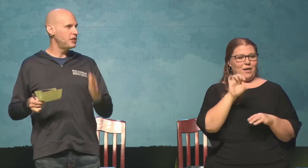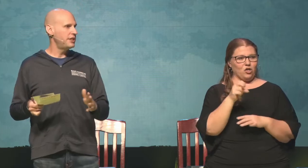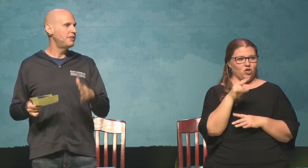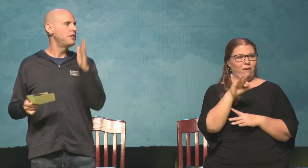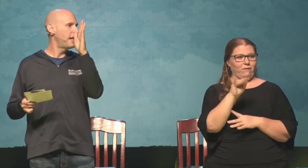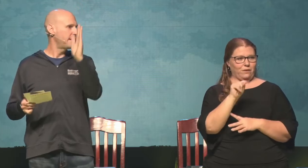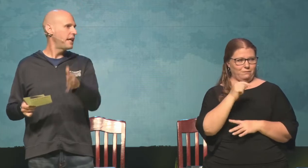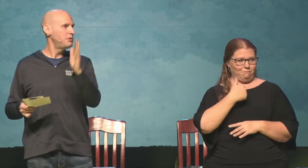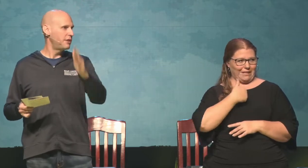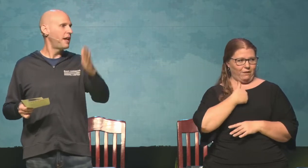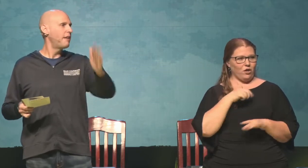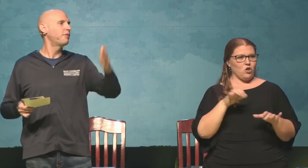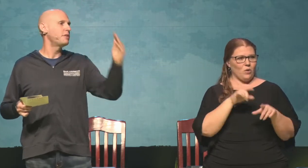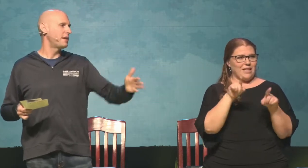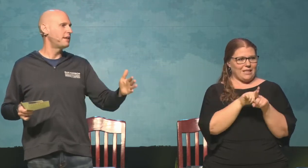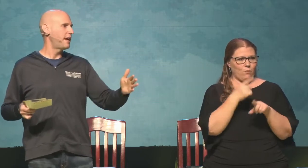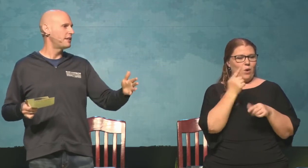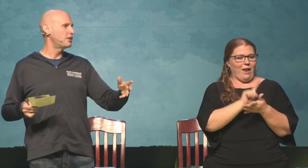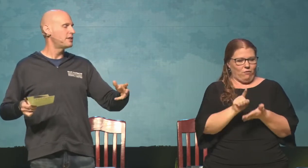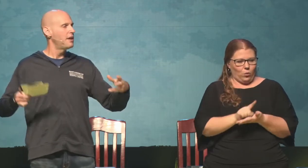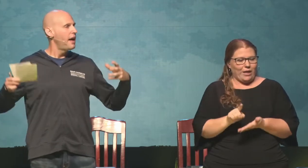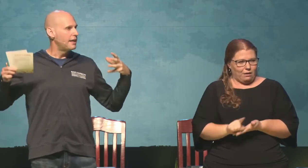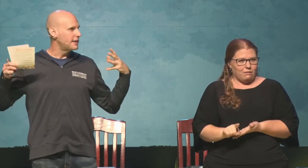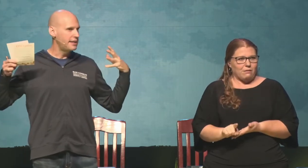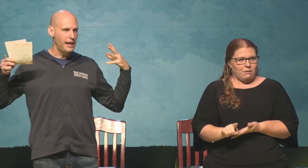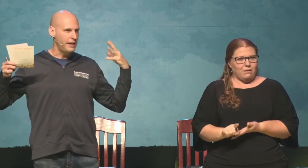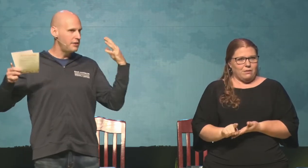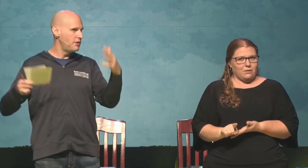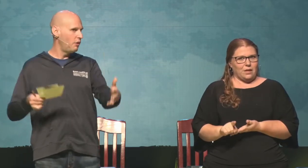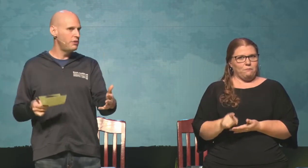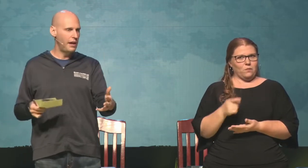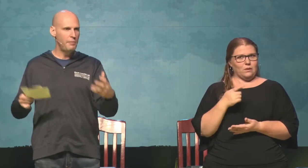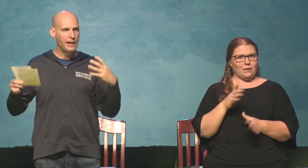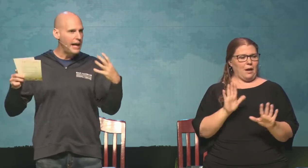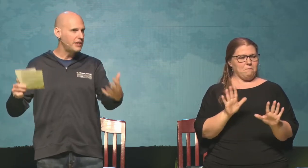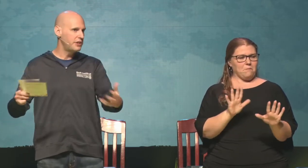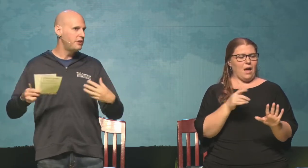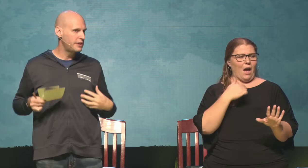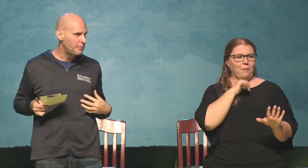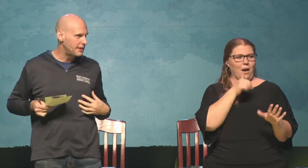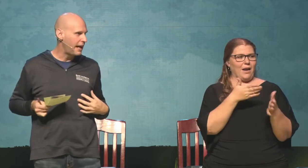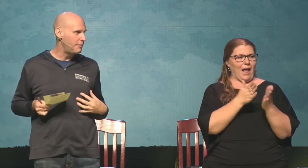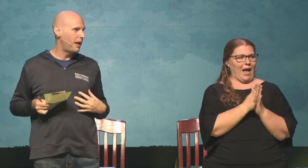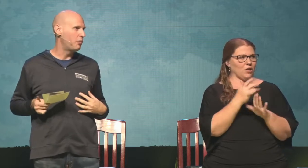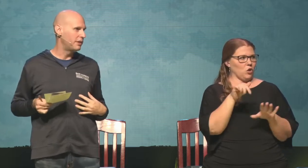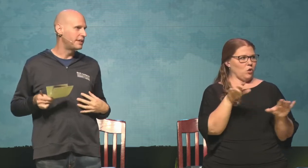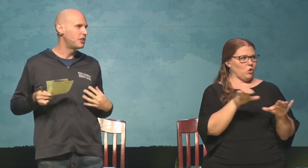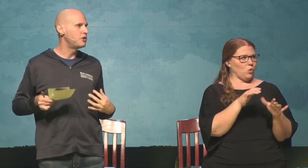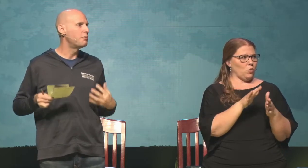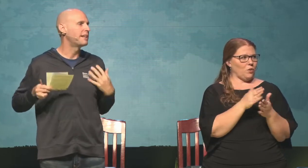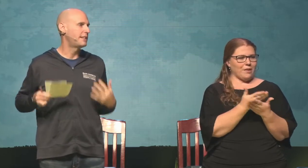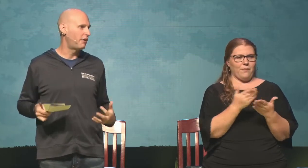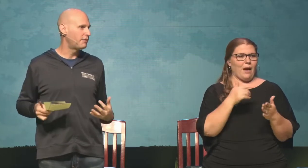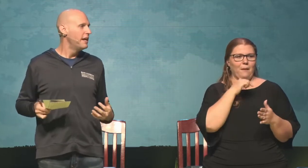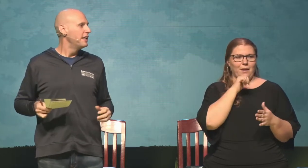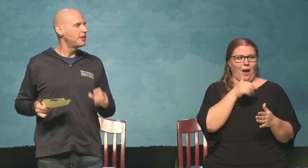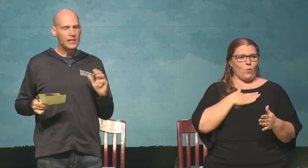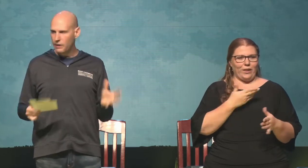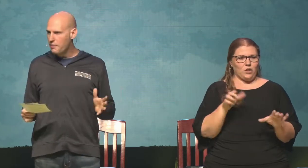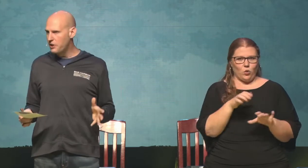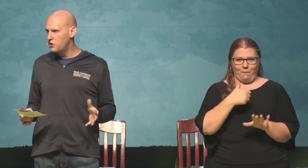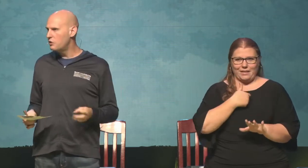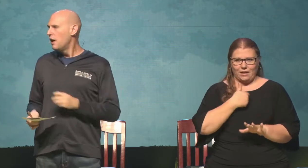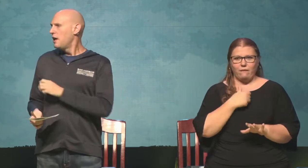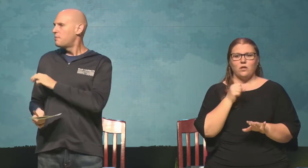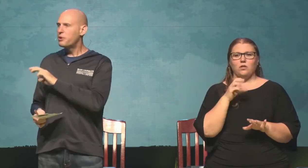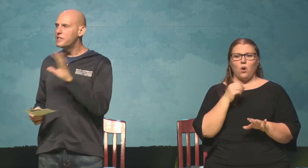pick a shift and do that same shift every week as to say, hey, I'm not going to ask you to do something that I'm not willing to do myself. So that's what I'm